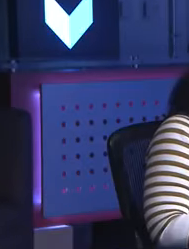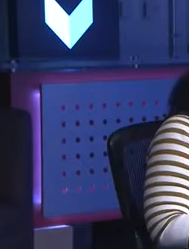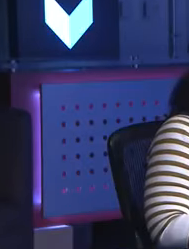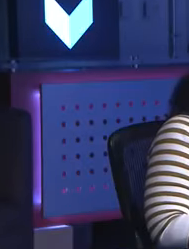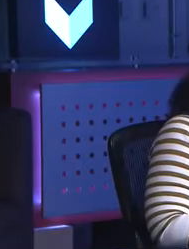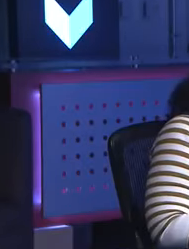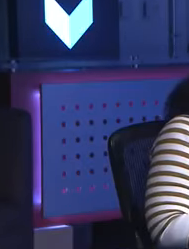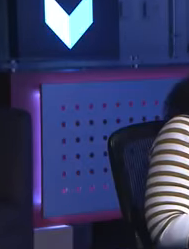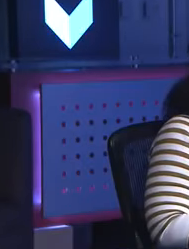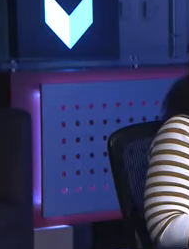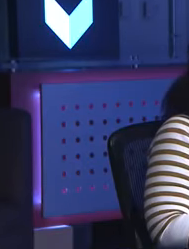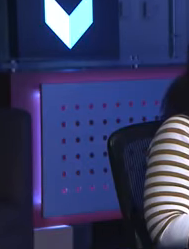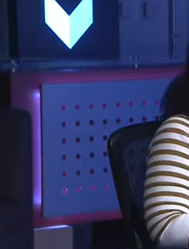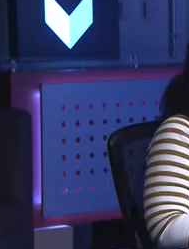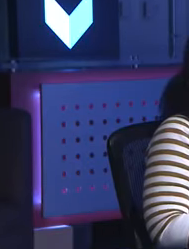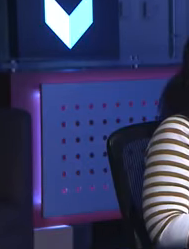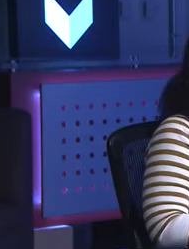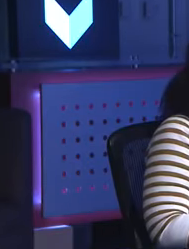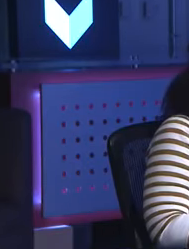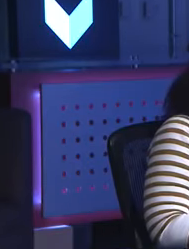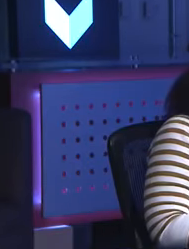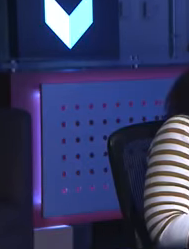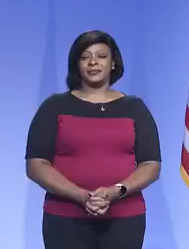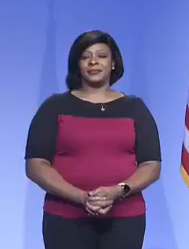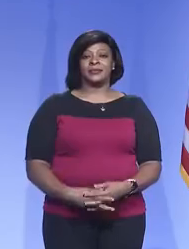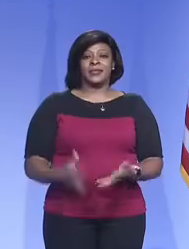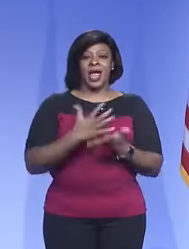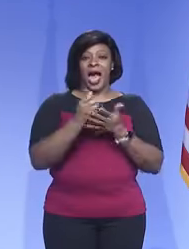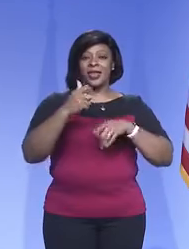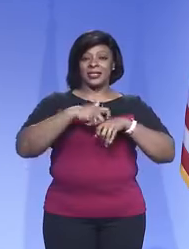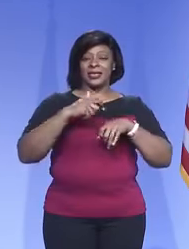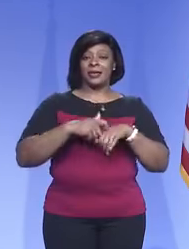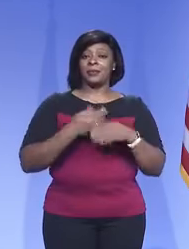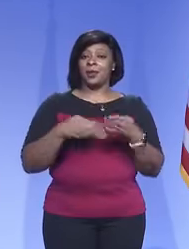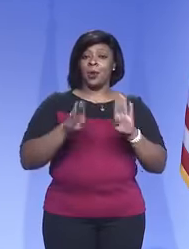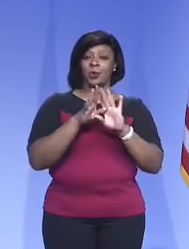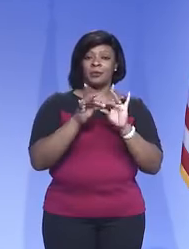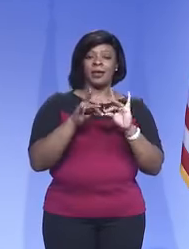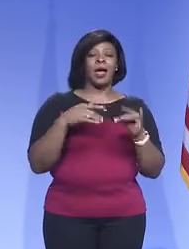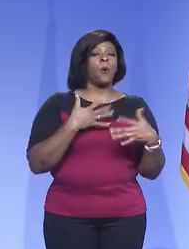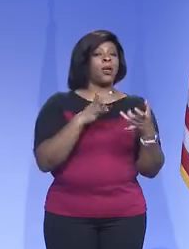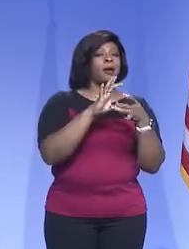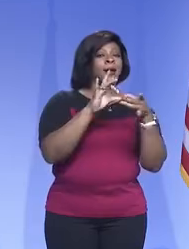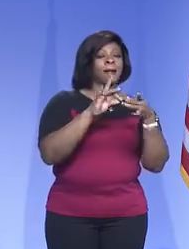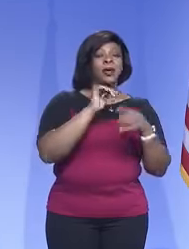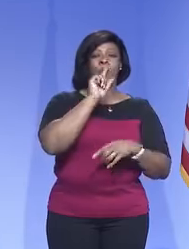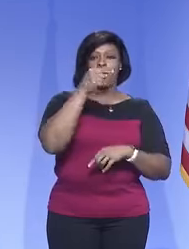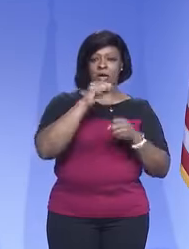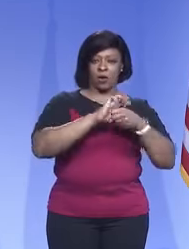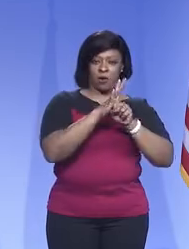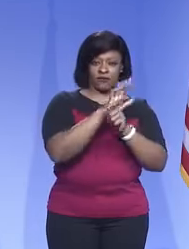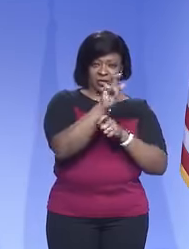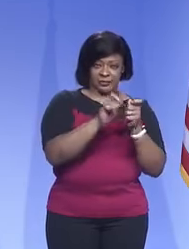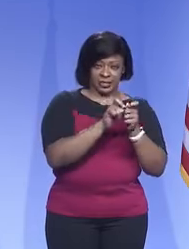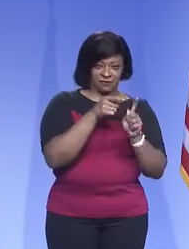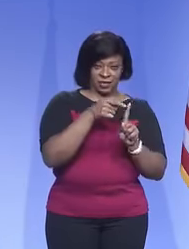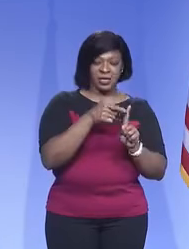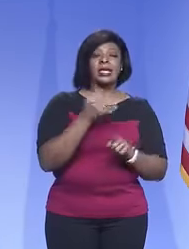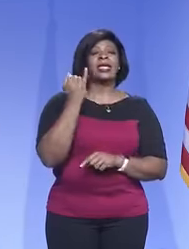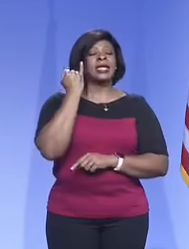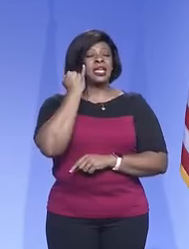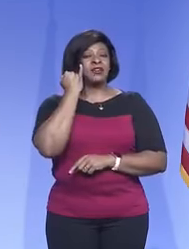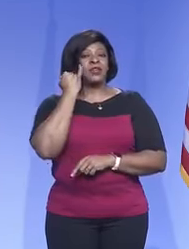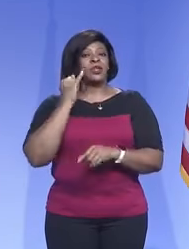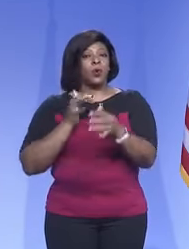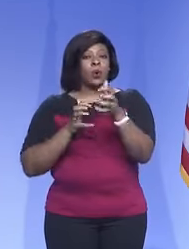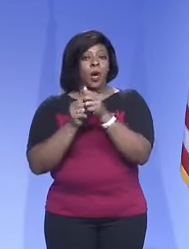We are out of time. Are there any closing messages from any panelists? So the only thing I want to comment really is not on COVID specifically. If you've kept